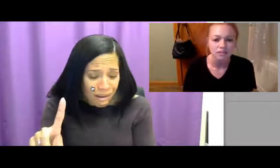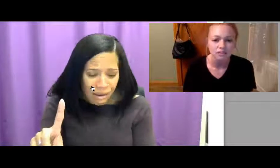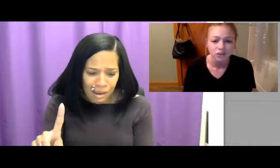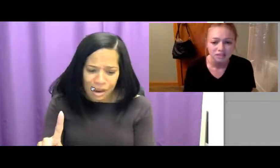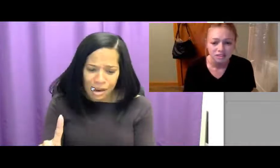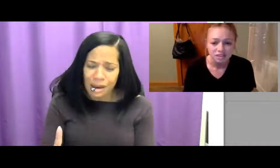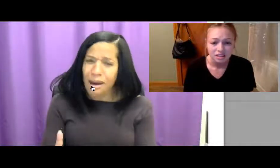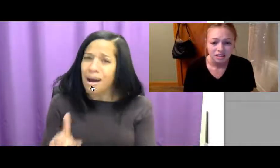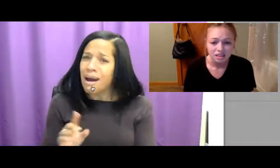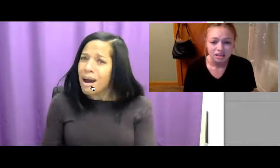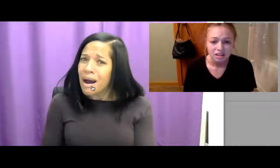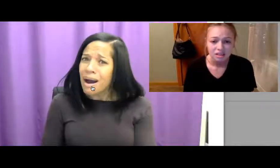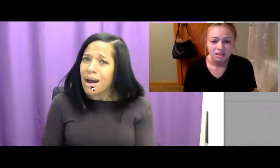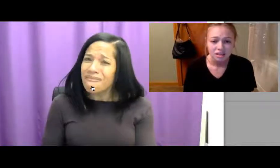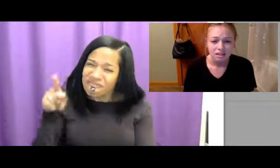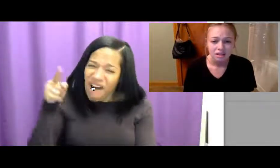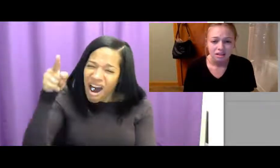May 31st?